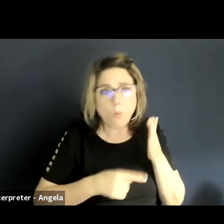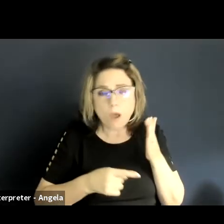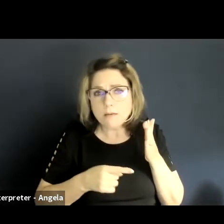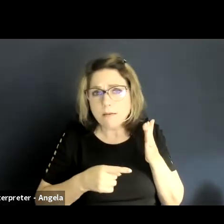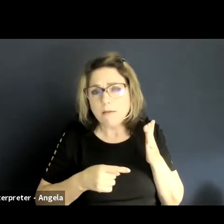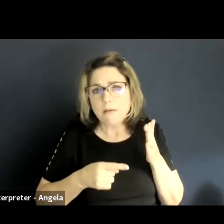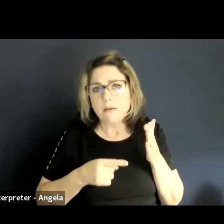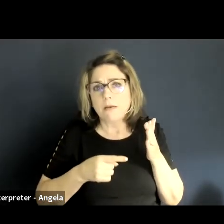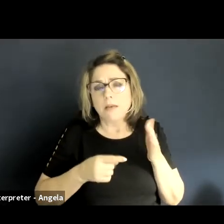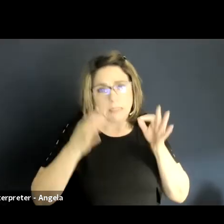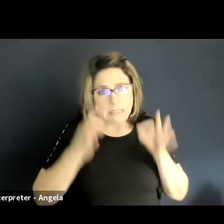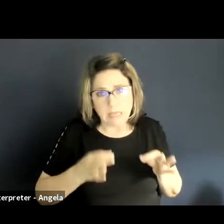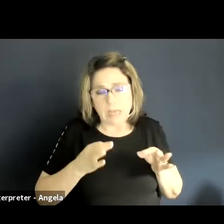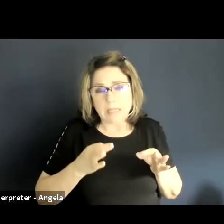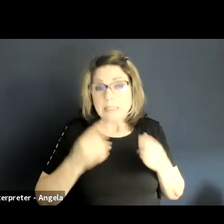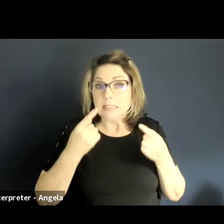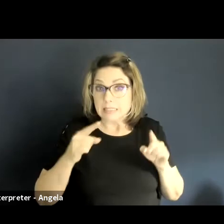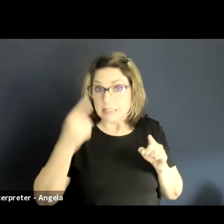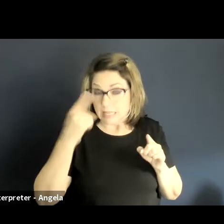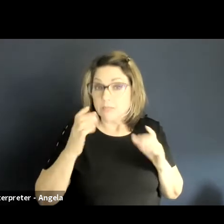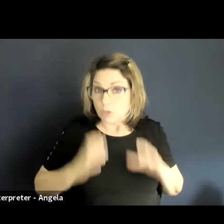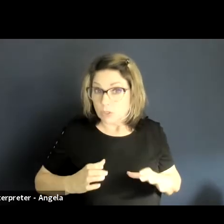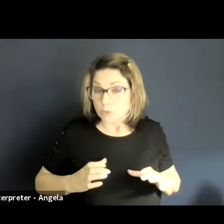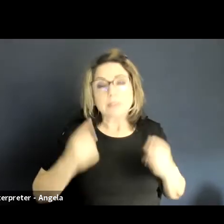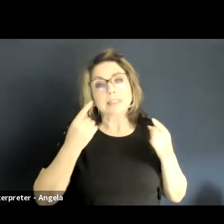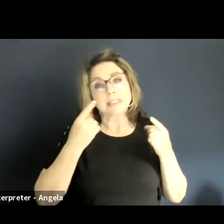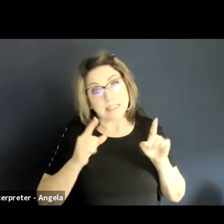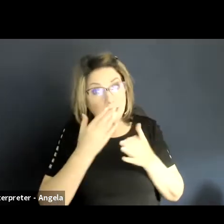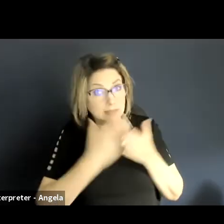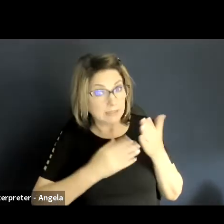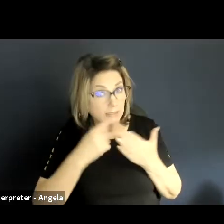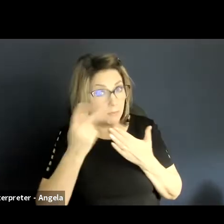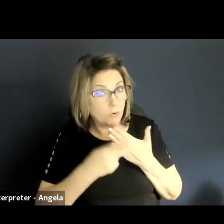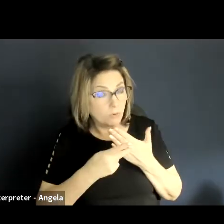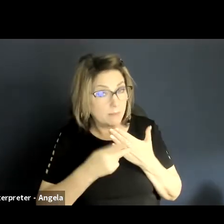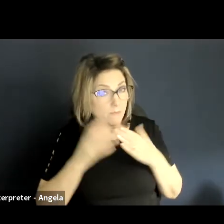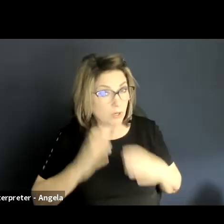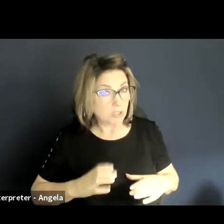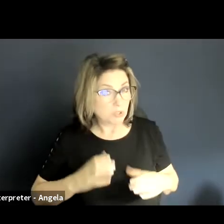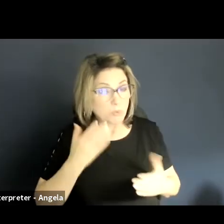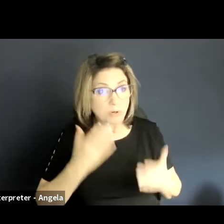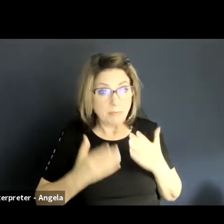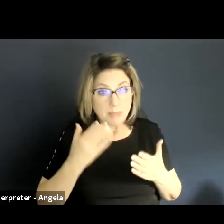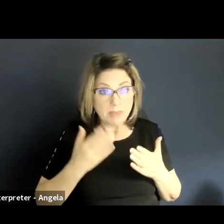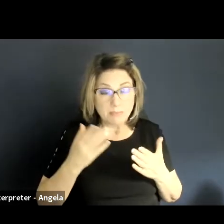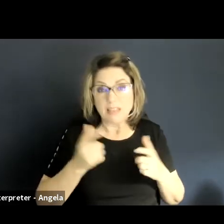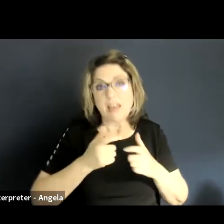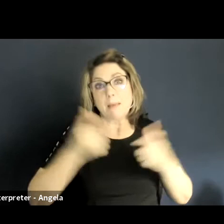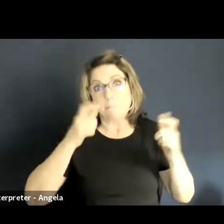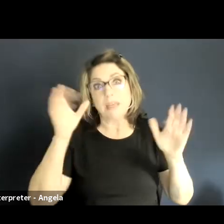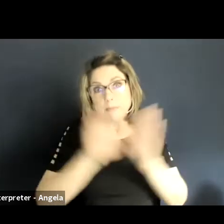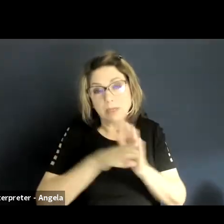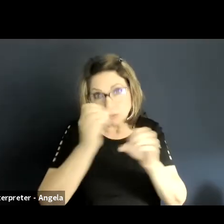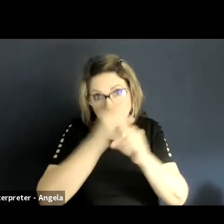program's success for consumers? Success in some programs for consumers might equate to big picture outcomes, such as getting a